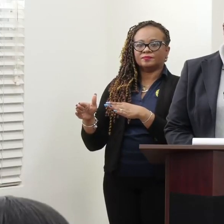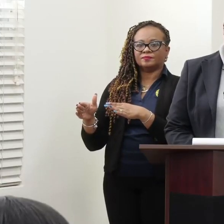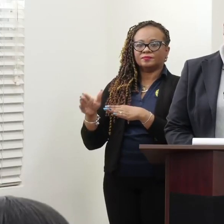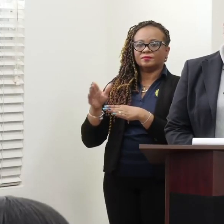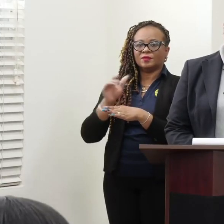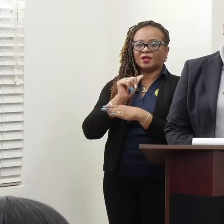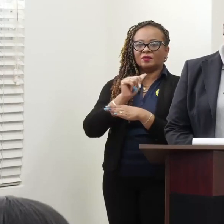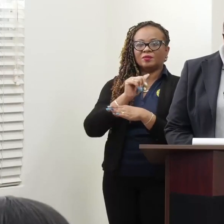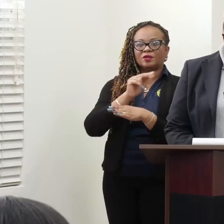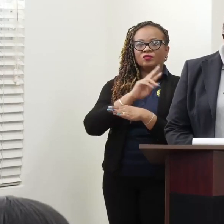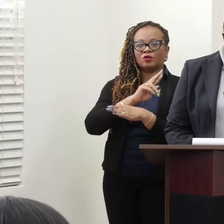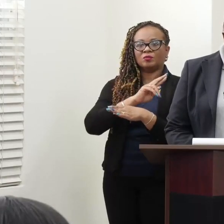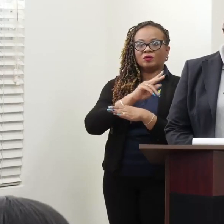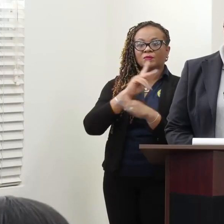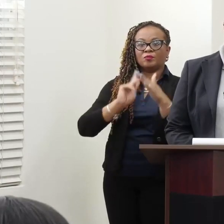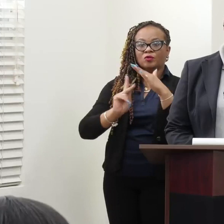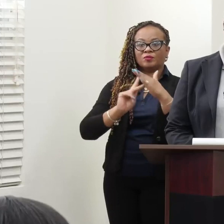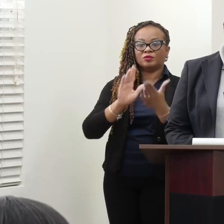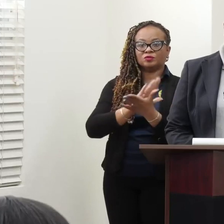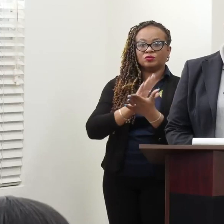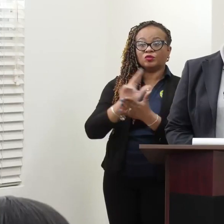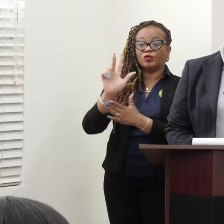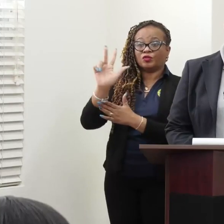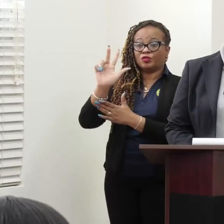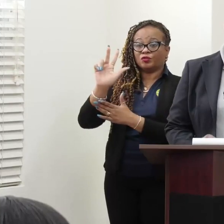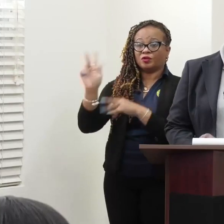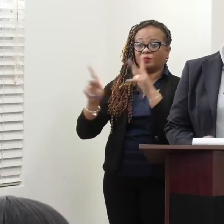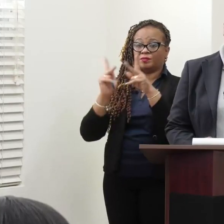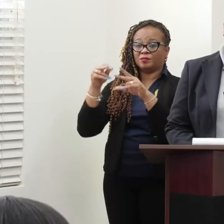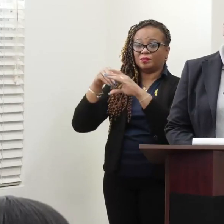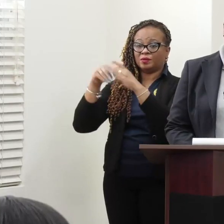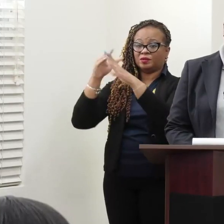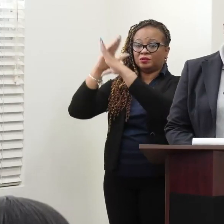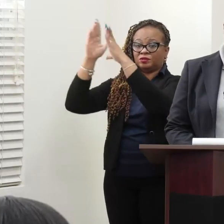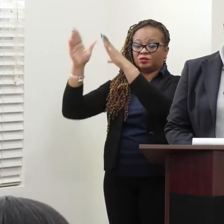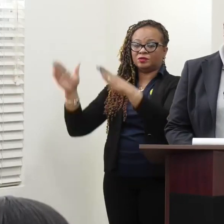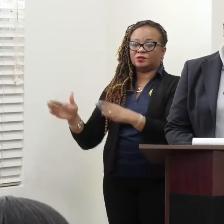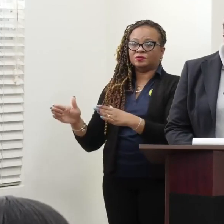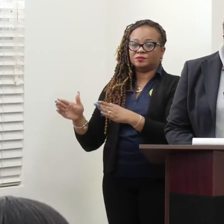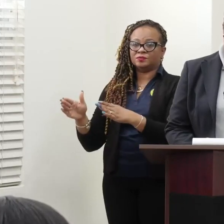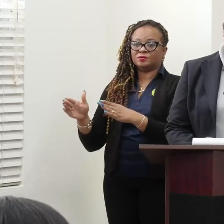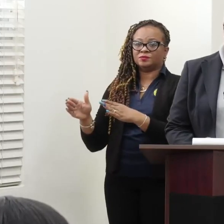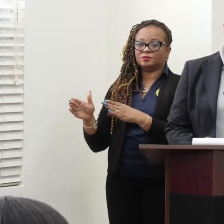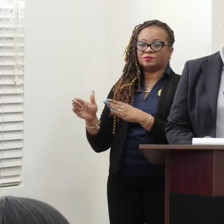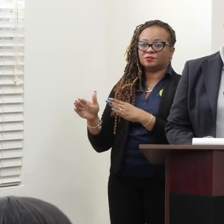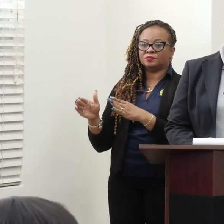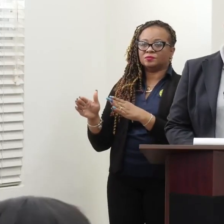Amy Roberts Primary School, 3 persons. Amy Roberts School, c'est 3 monde là.